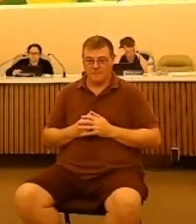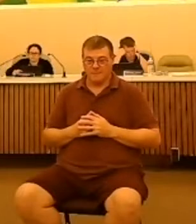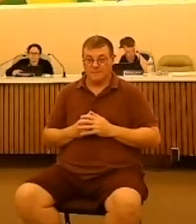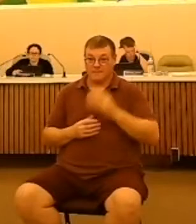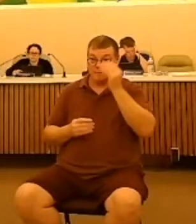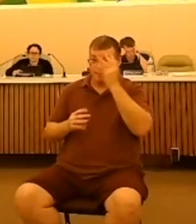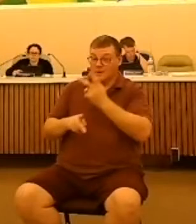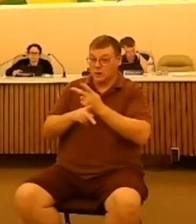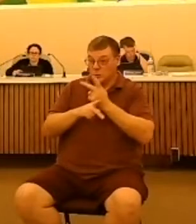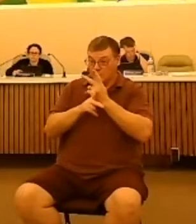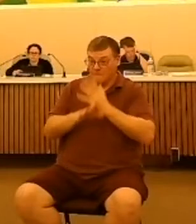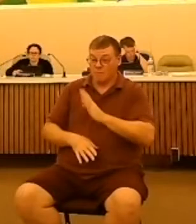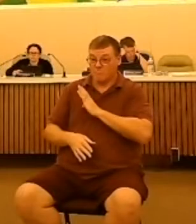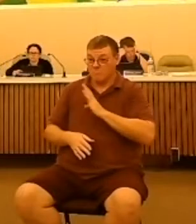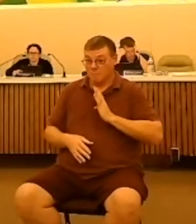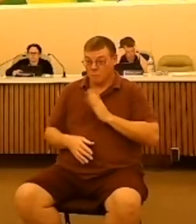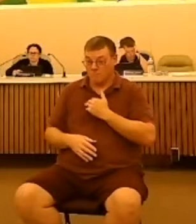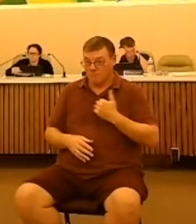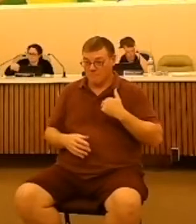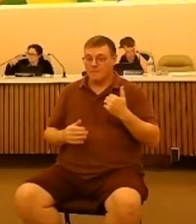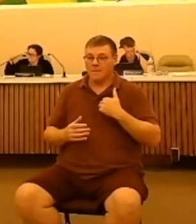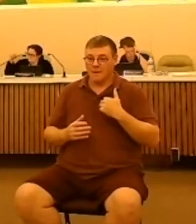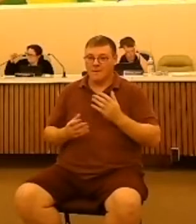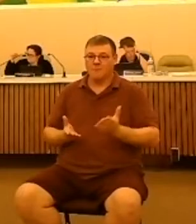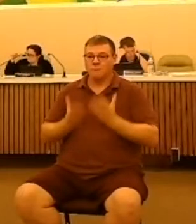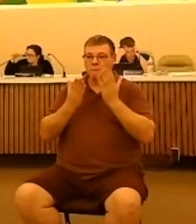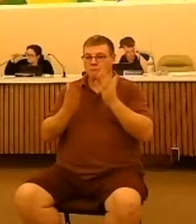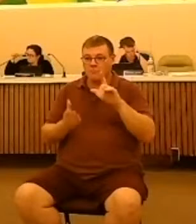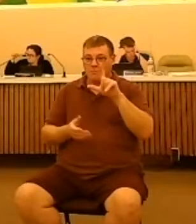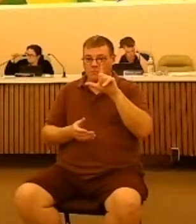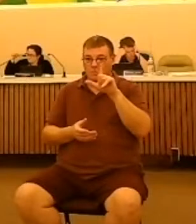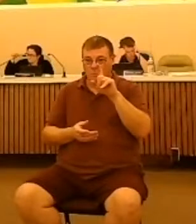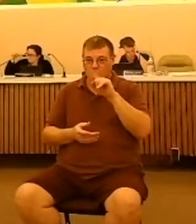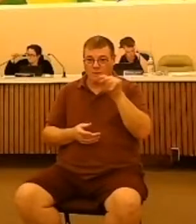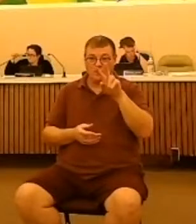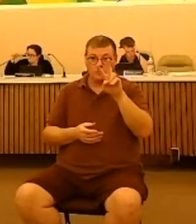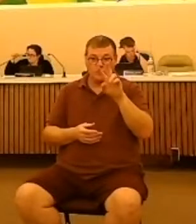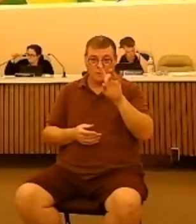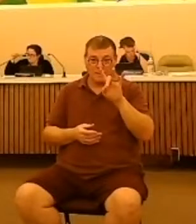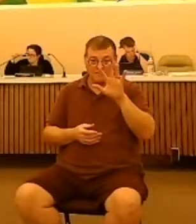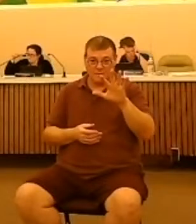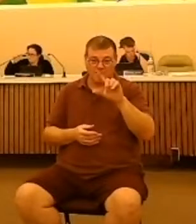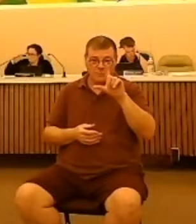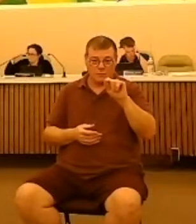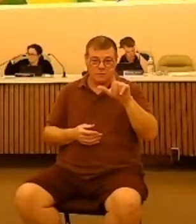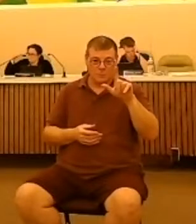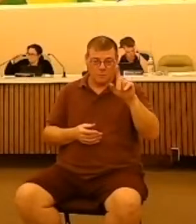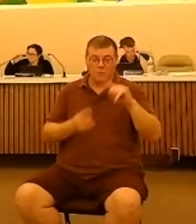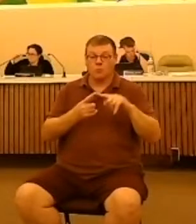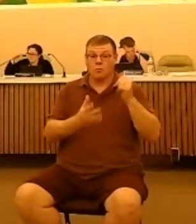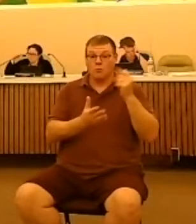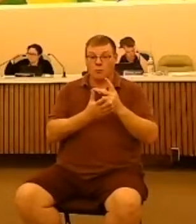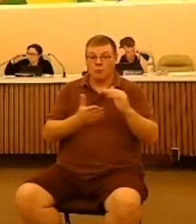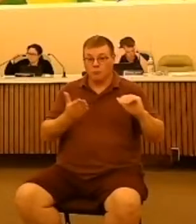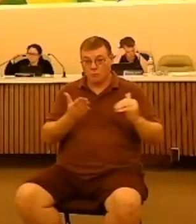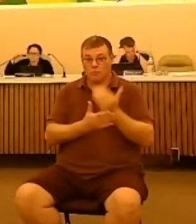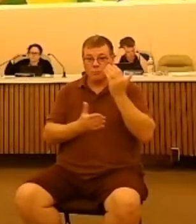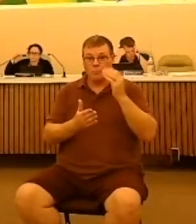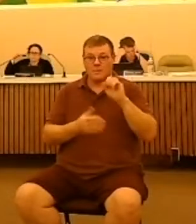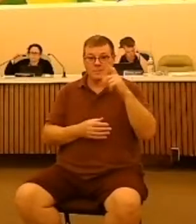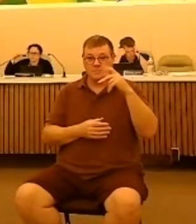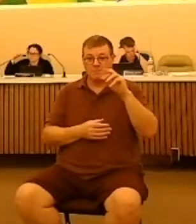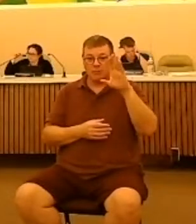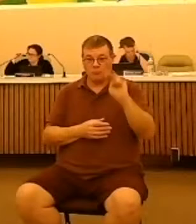Mr. Supervisor and fellow board members, I have resolution 21-285, 2021 to authorize the renewal of Spectrum